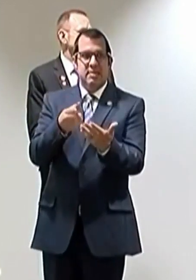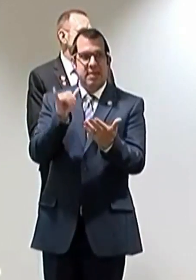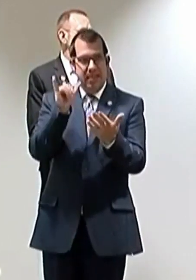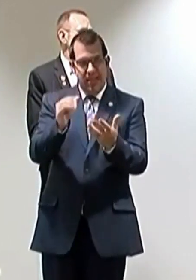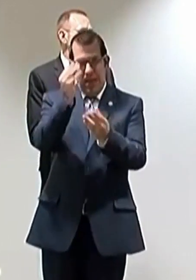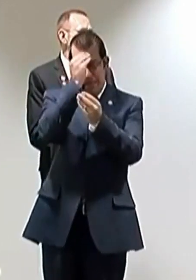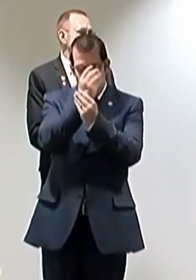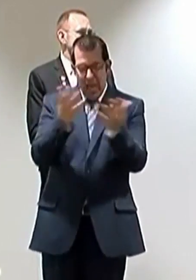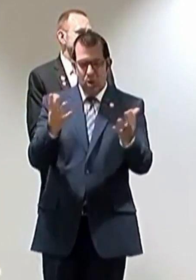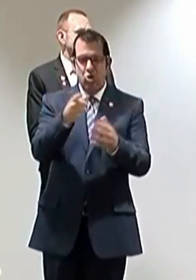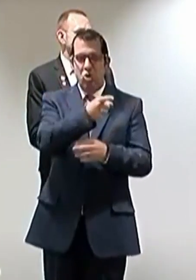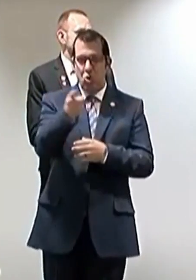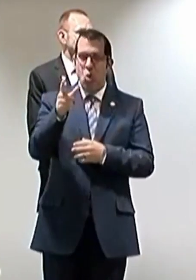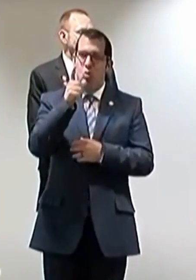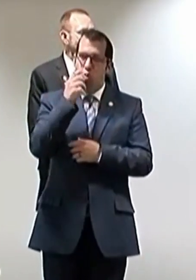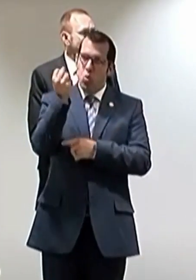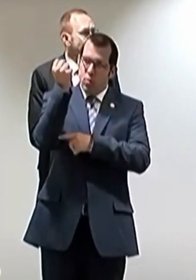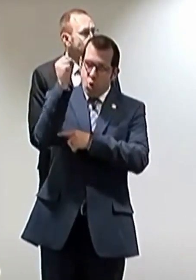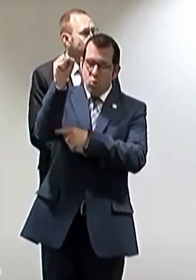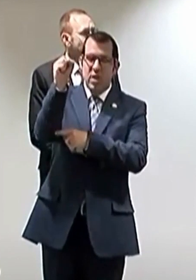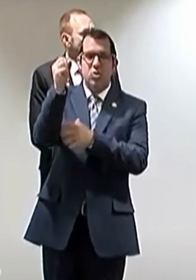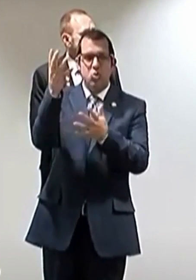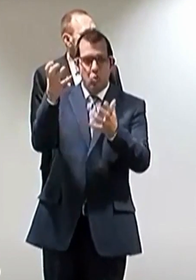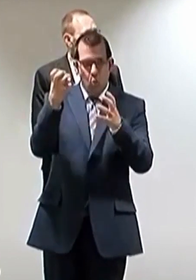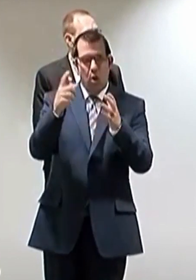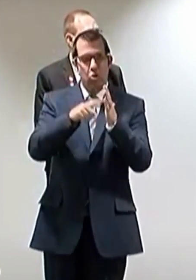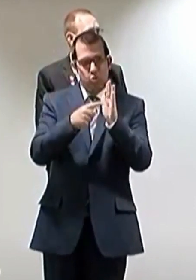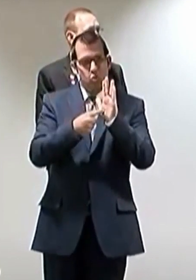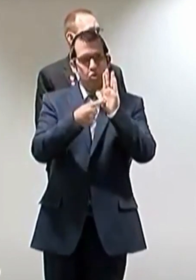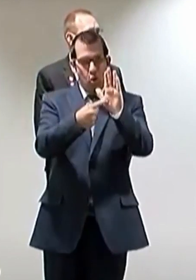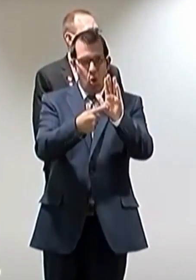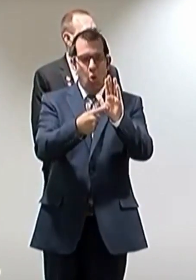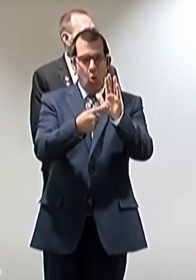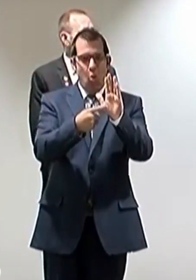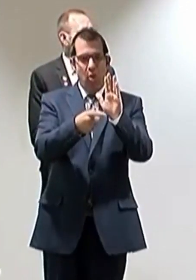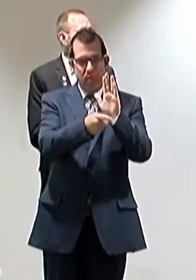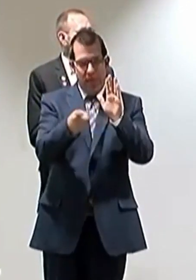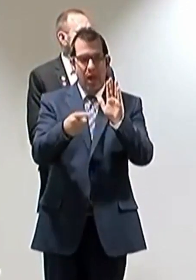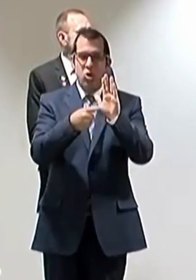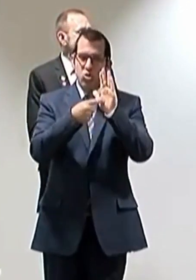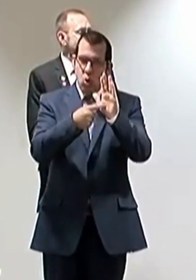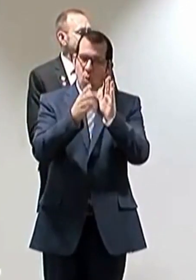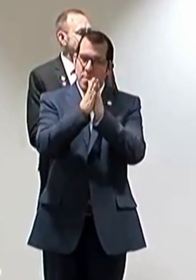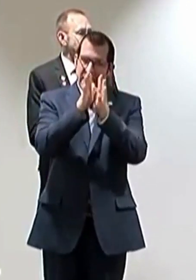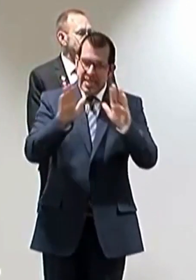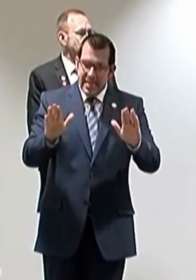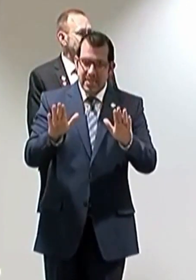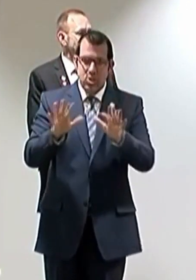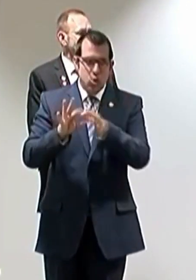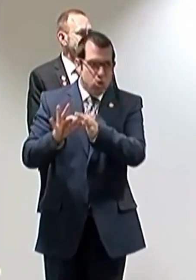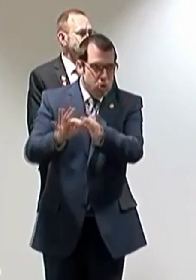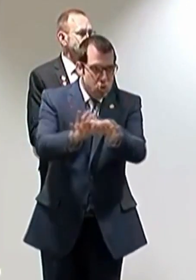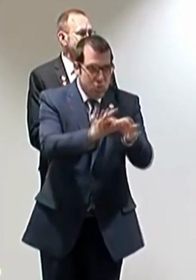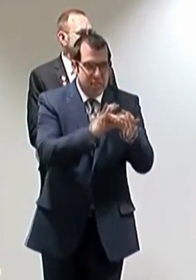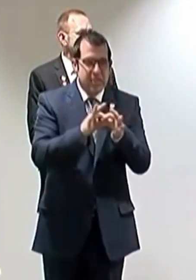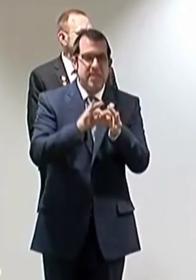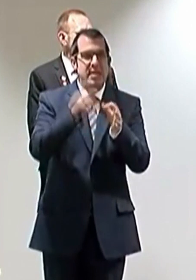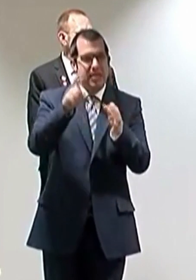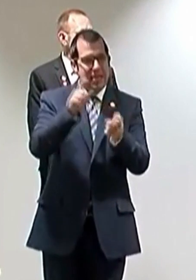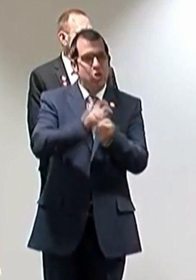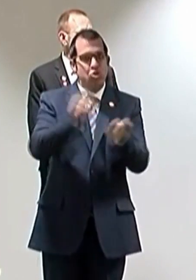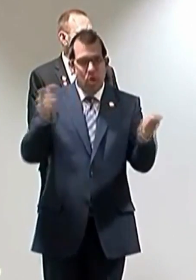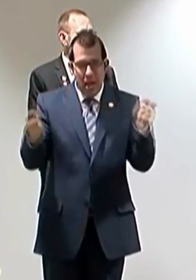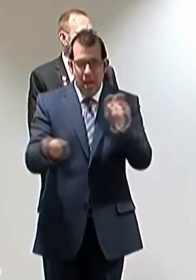the protesters are actually trying to convey, which is peace, which is unity, which is reform of the